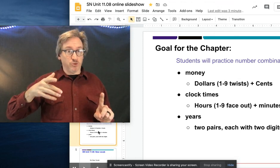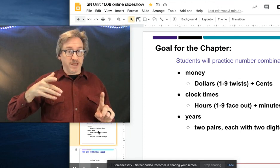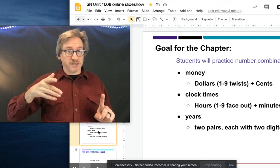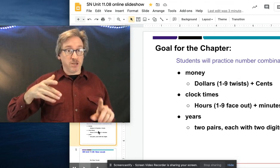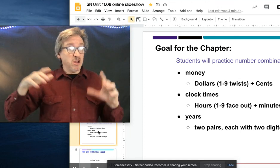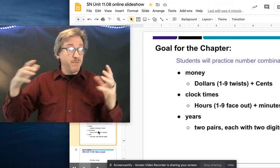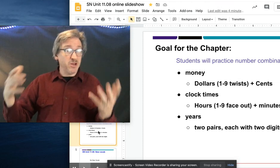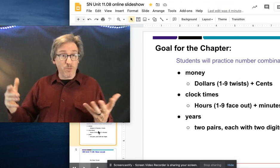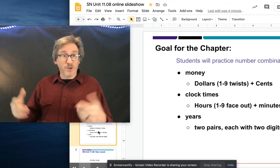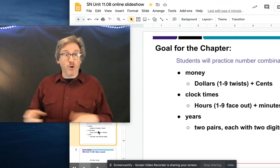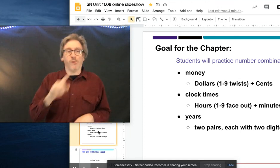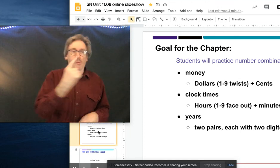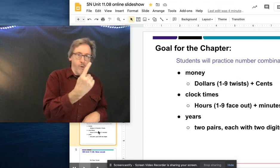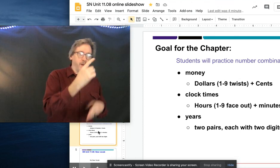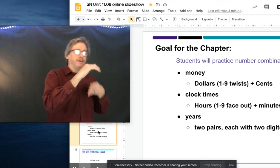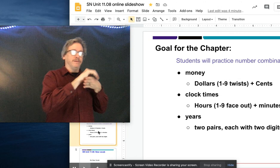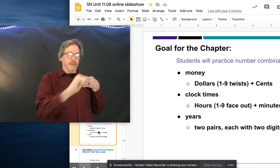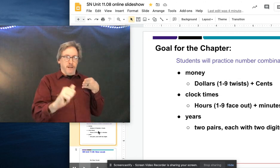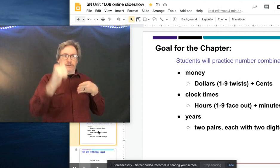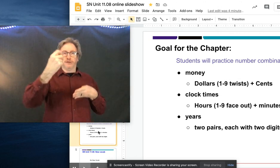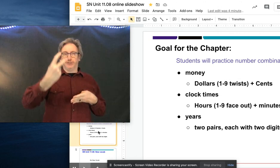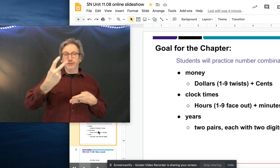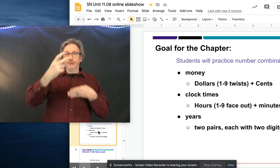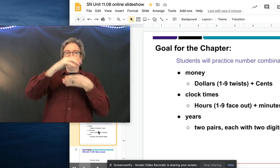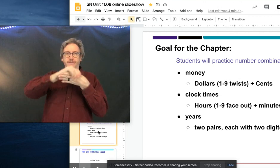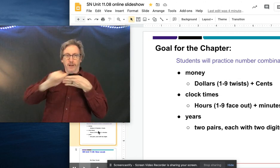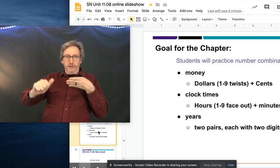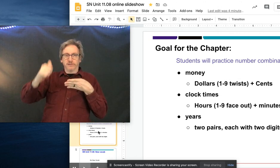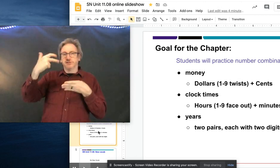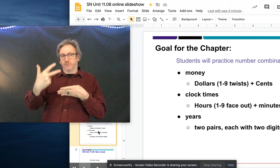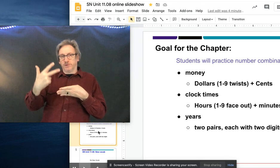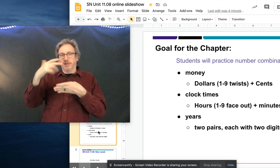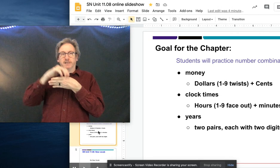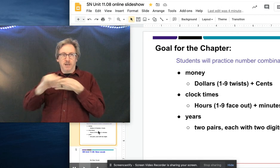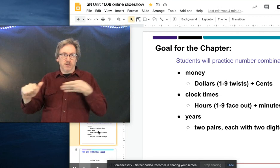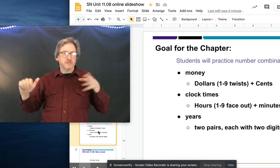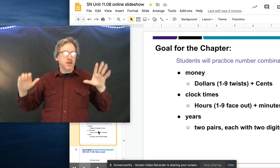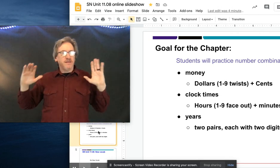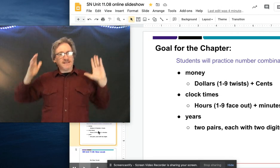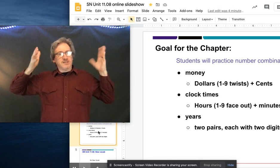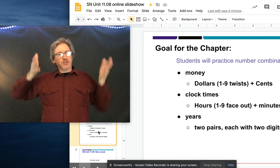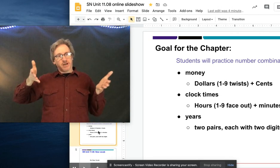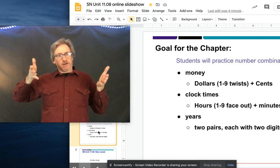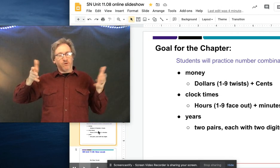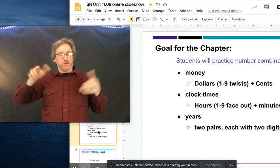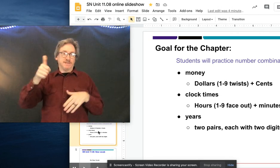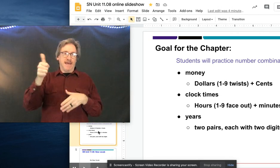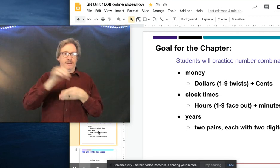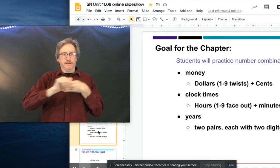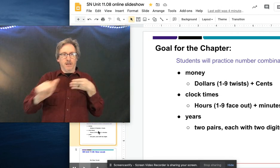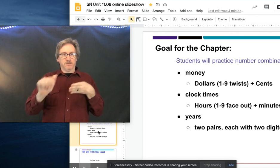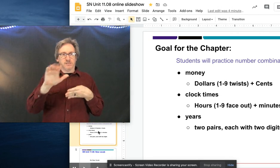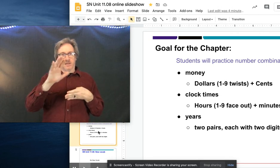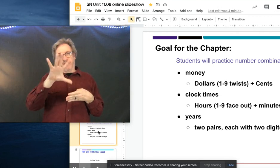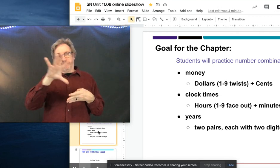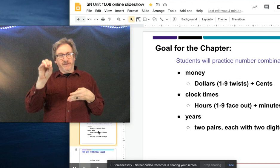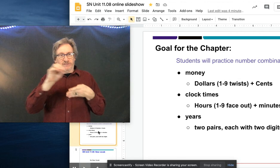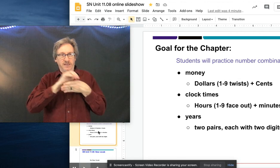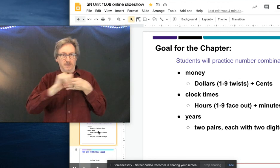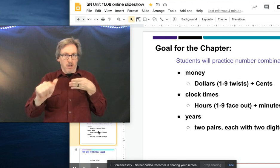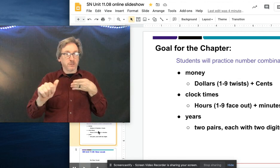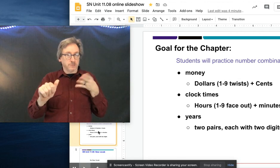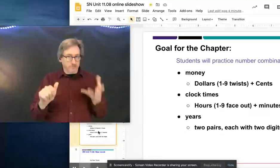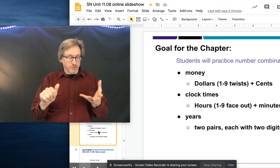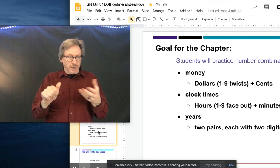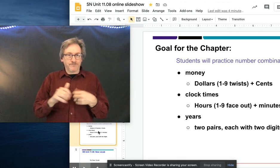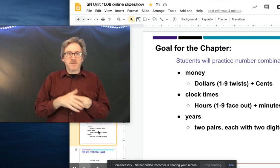just twist. I mean, normally you go $1, $2, $3. That's the generic form. $10,